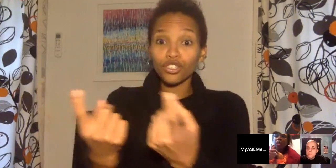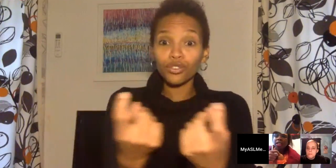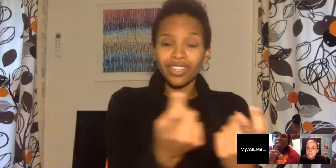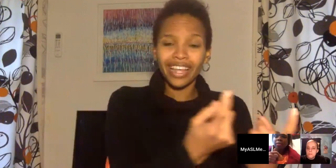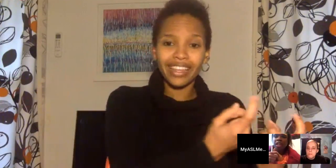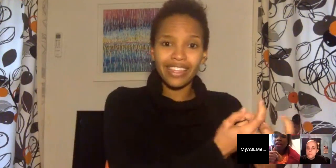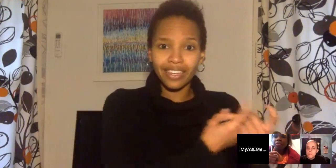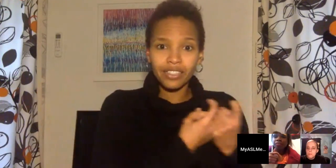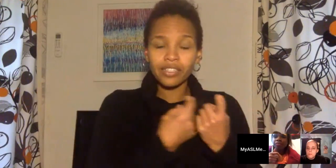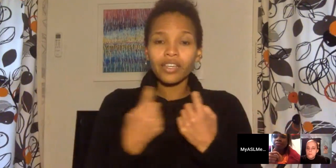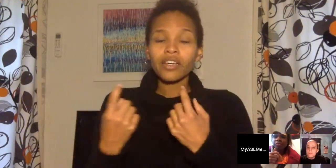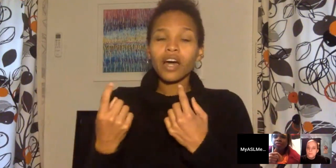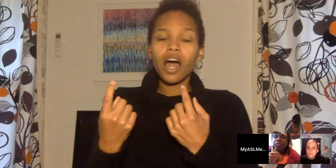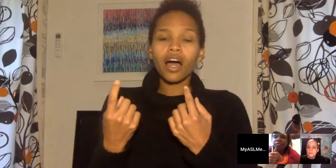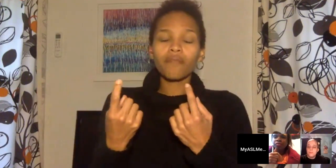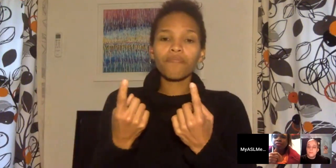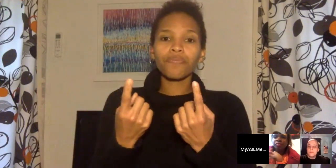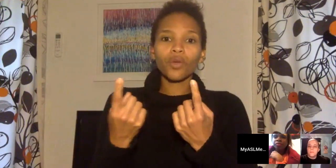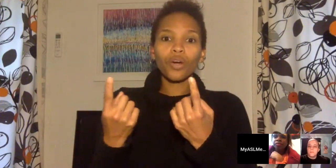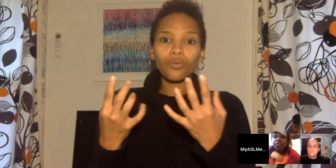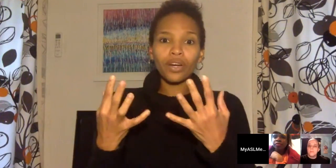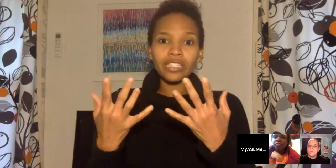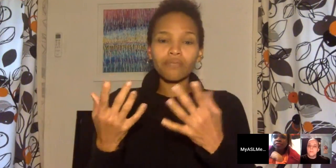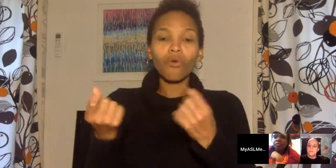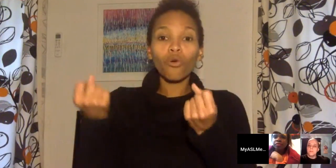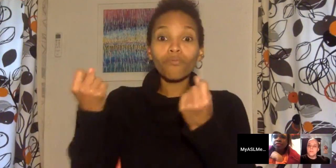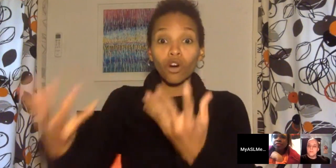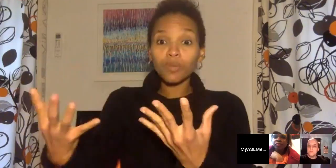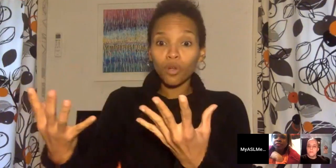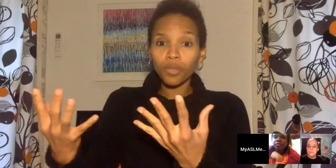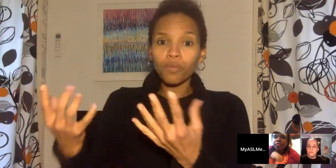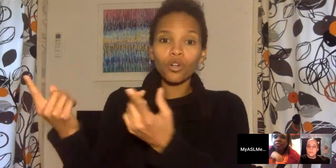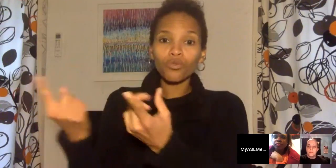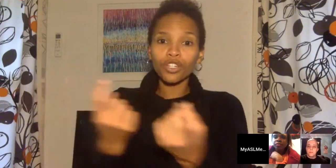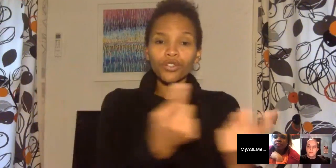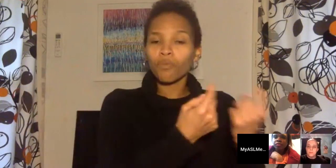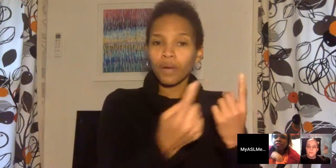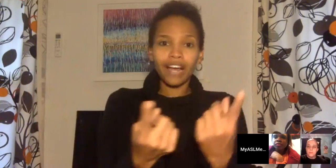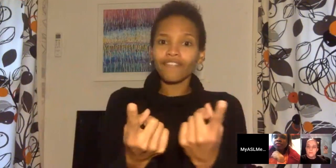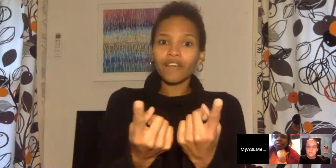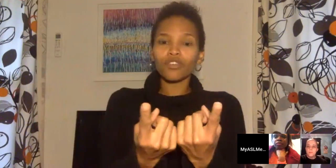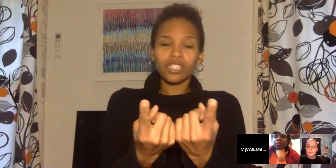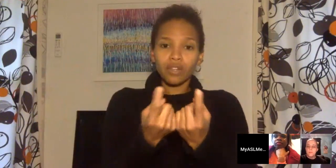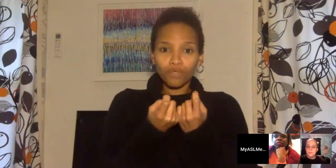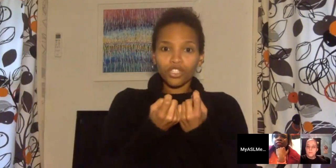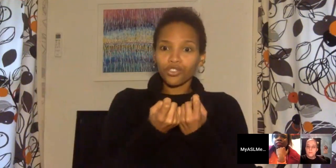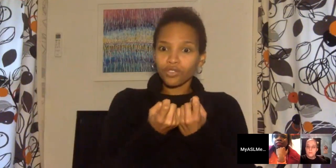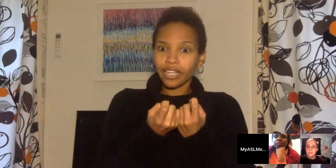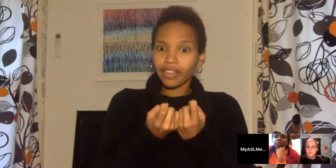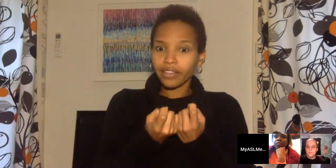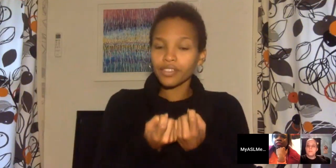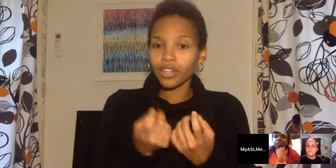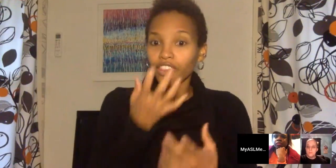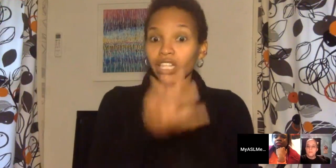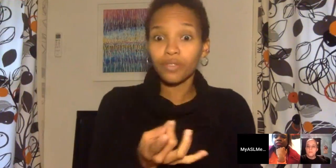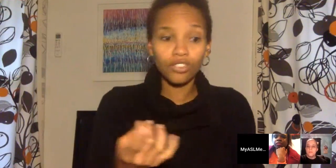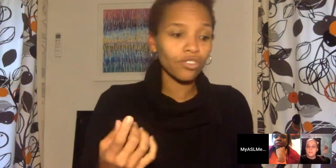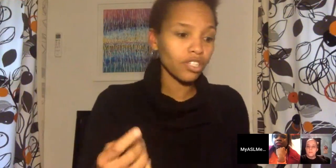recruit like this. When it's multiple people recruit, but I've never seen recruit like this. So I thought that was interesting too.